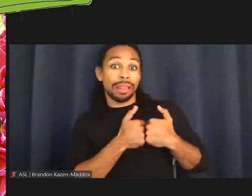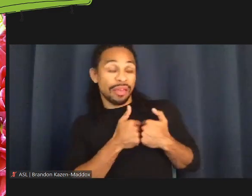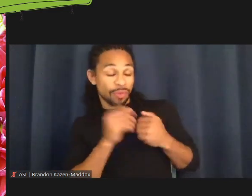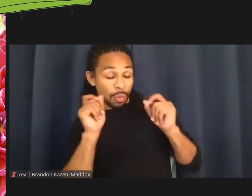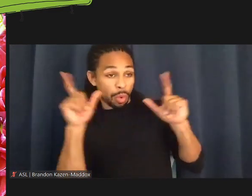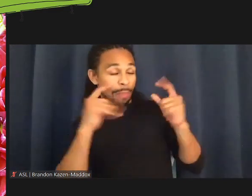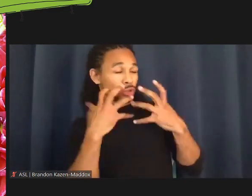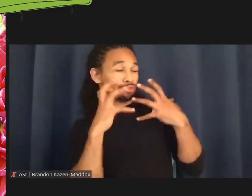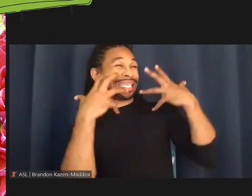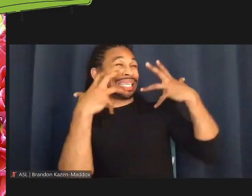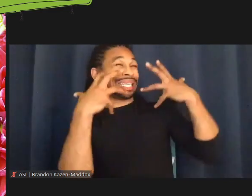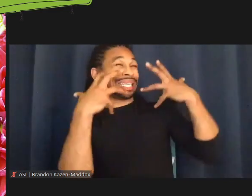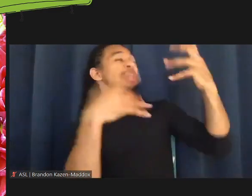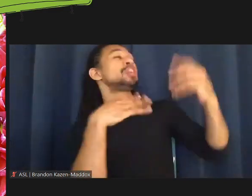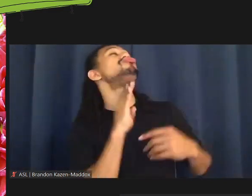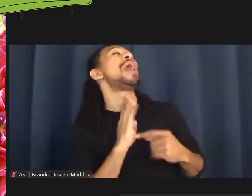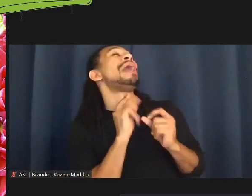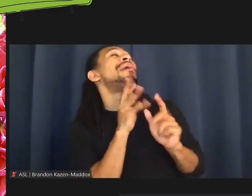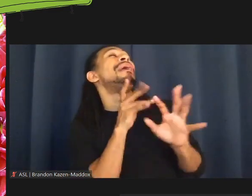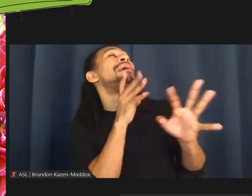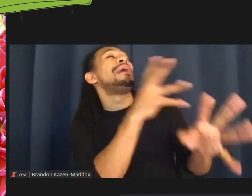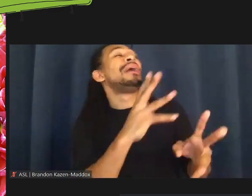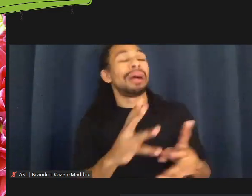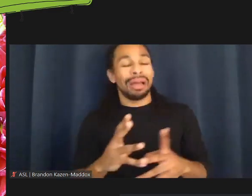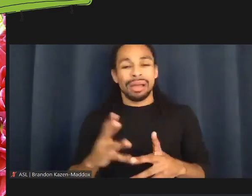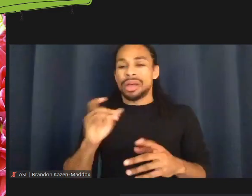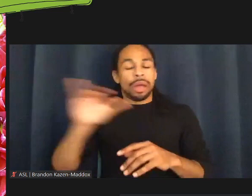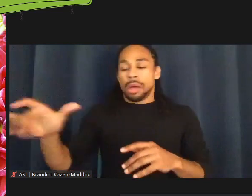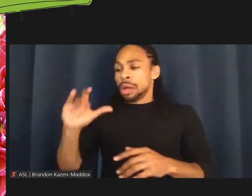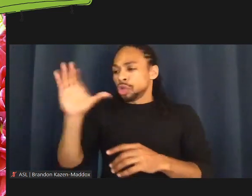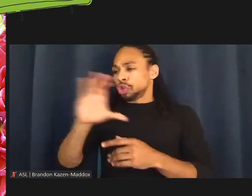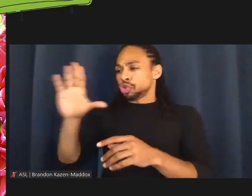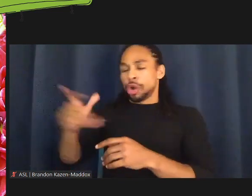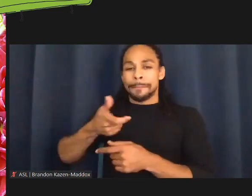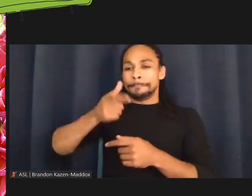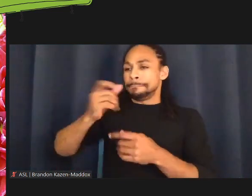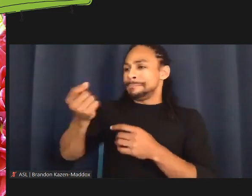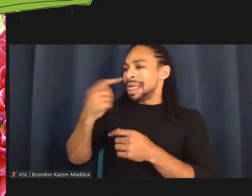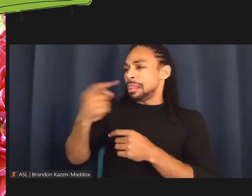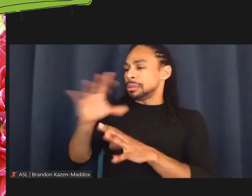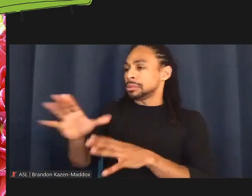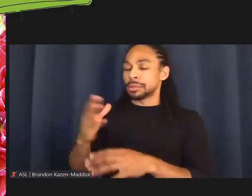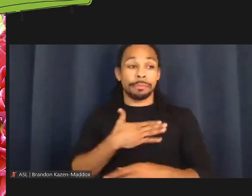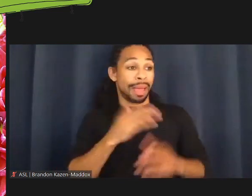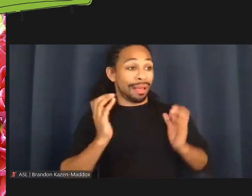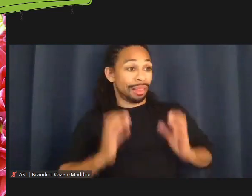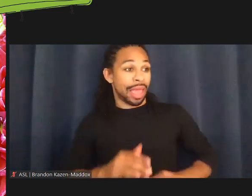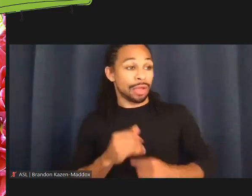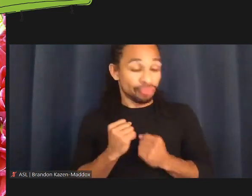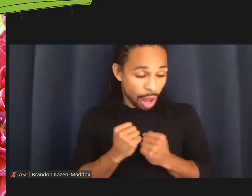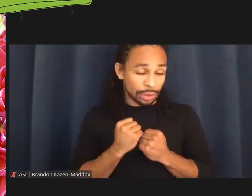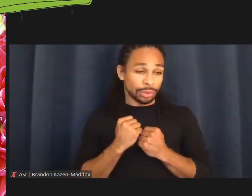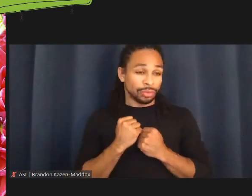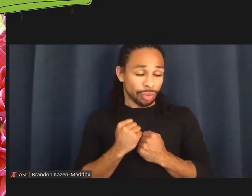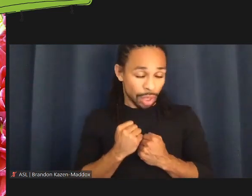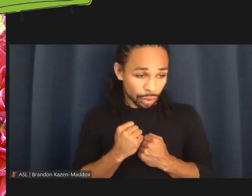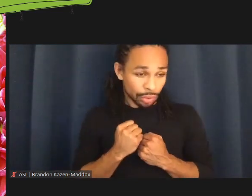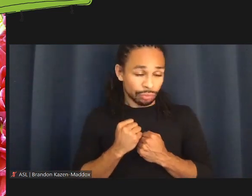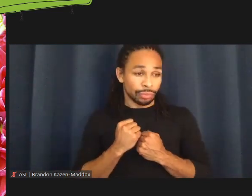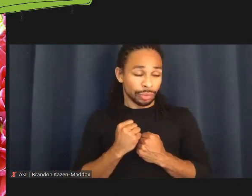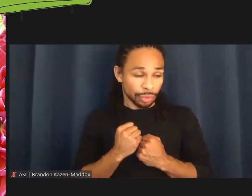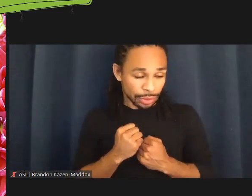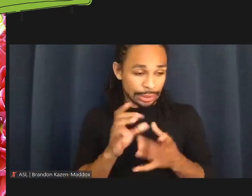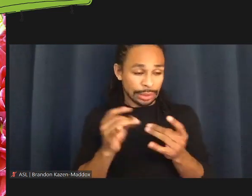her arm always at pill's length. My client rocks back and forth, ebbing. They're gonna deport my parents. They're gonna deport